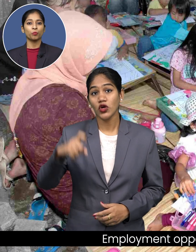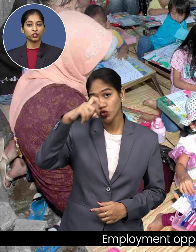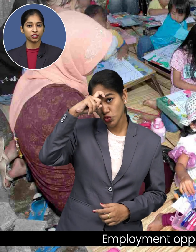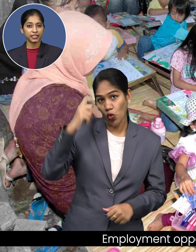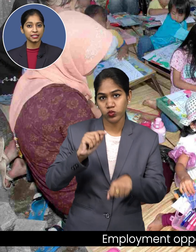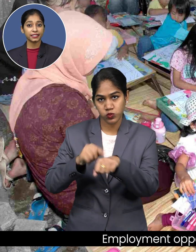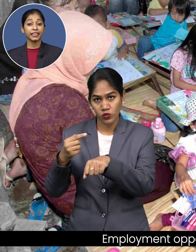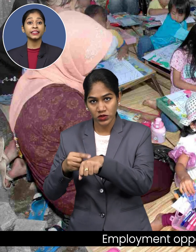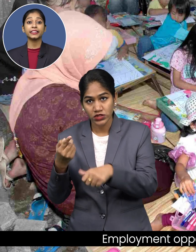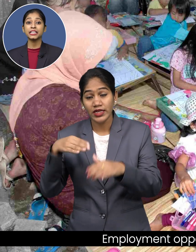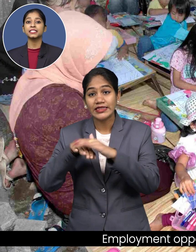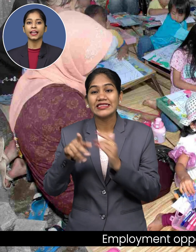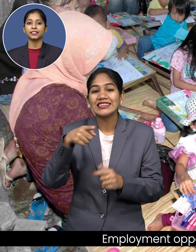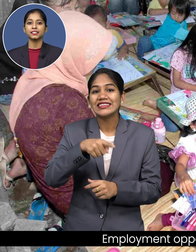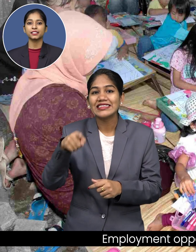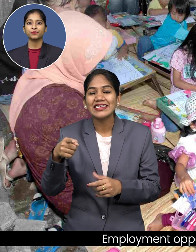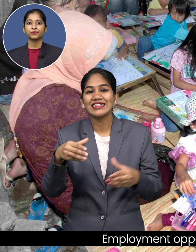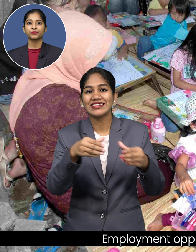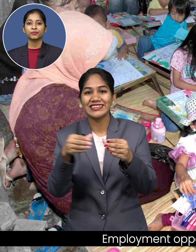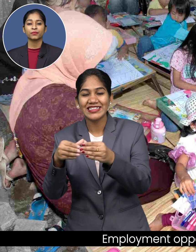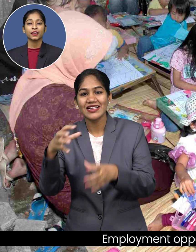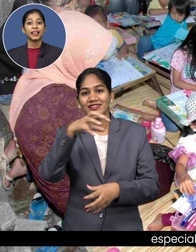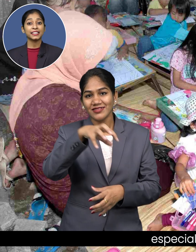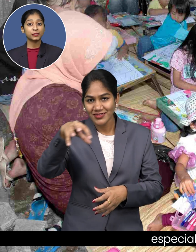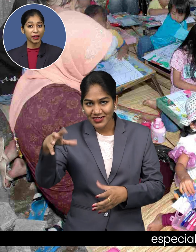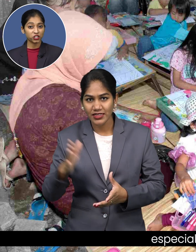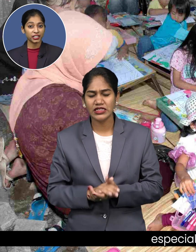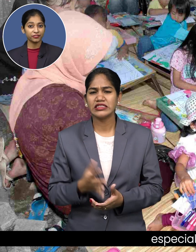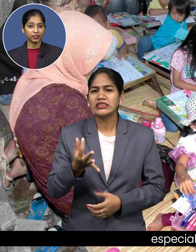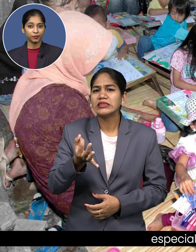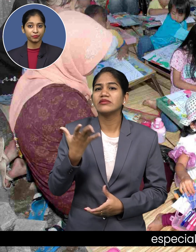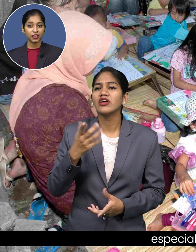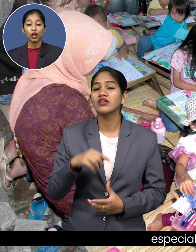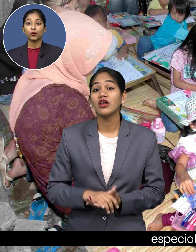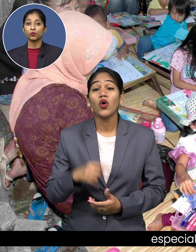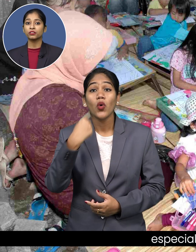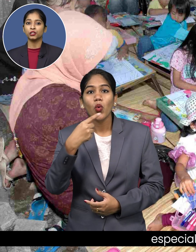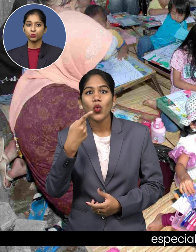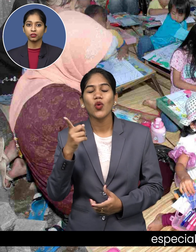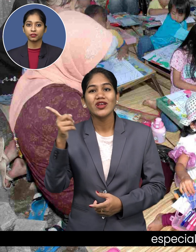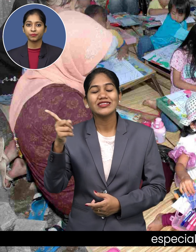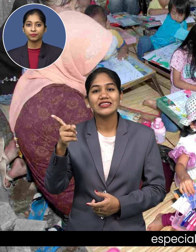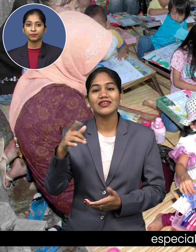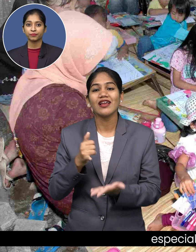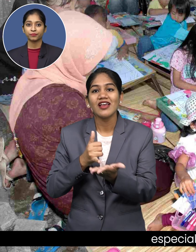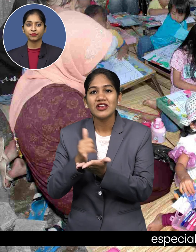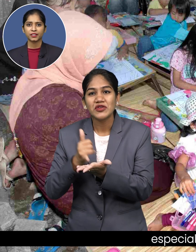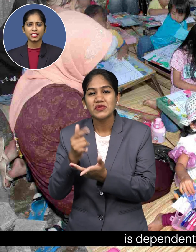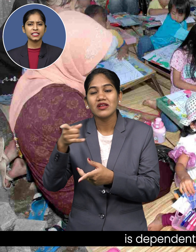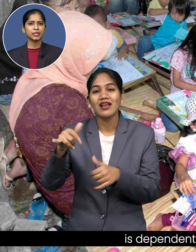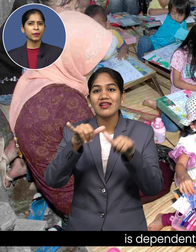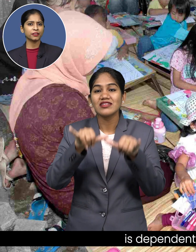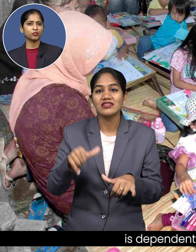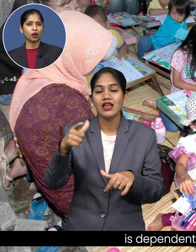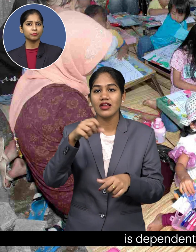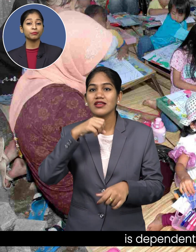Employment opportunities in these sectors, especially for rural youth,